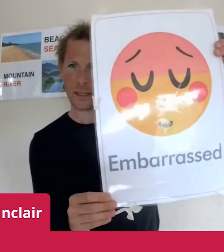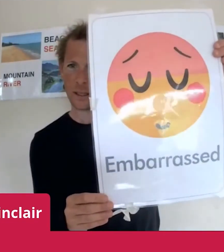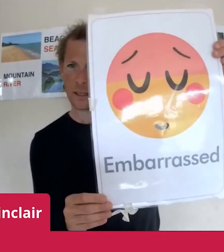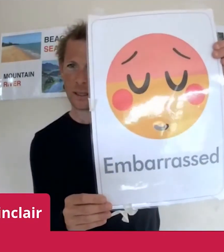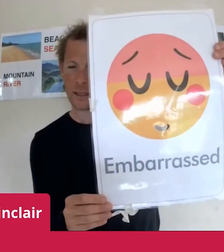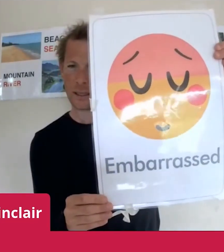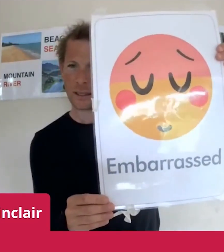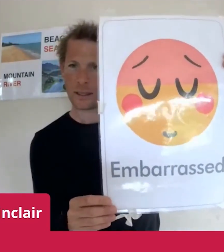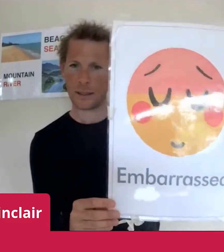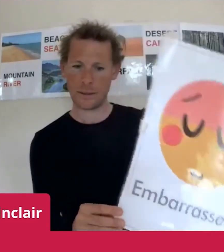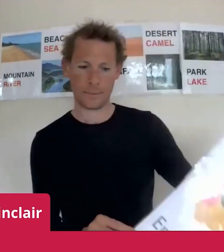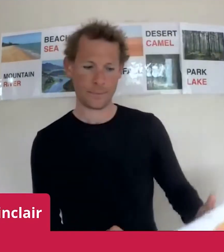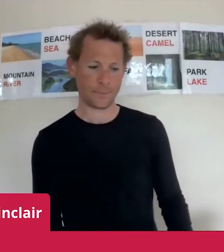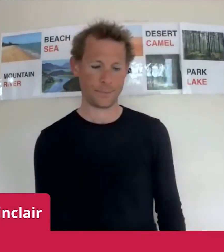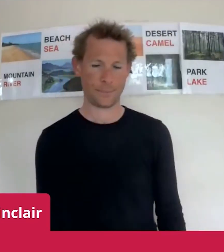Embarrassed.